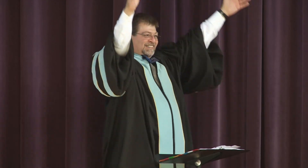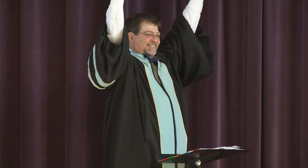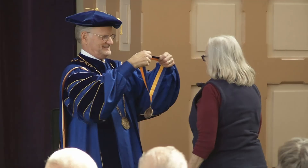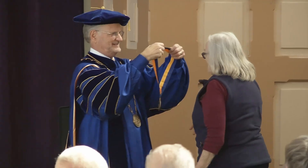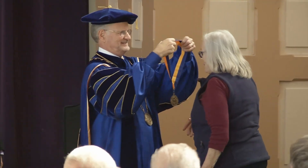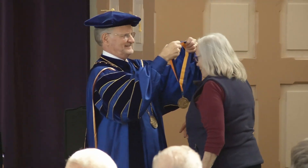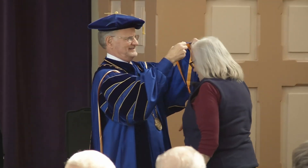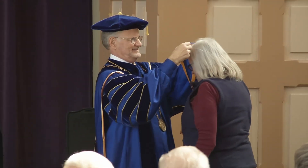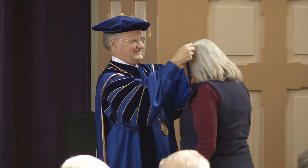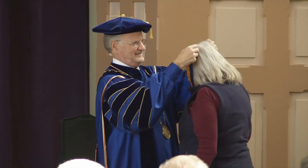Texas.